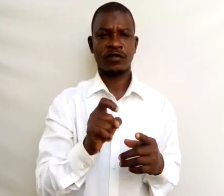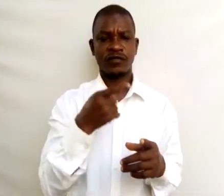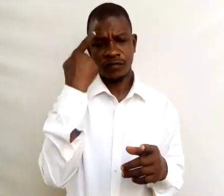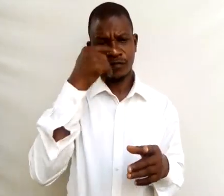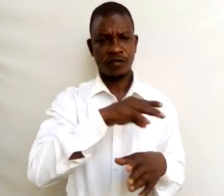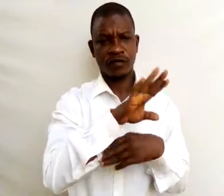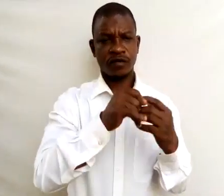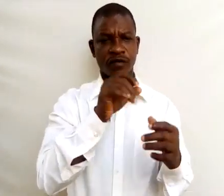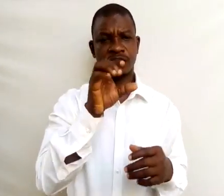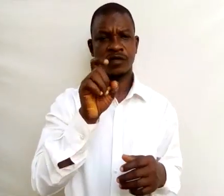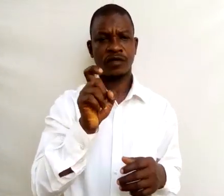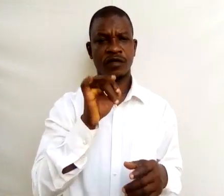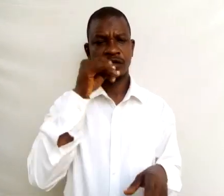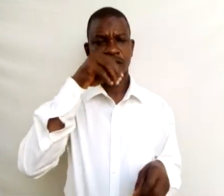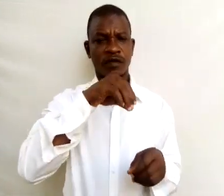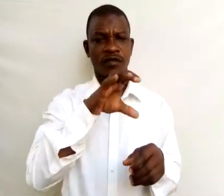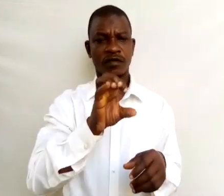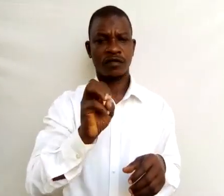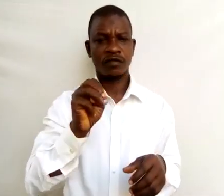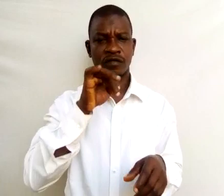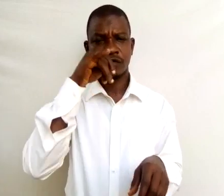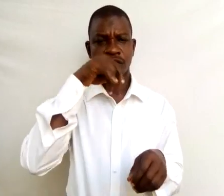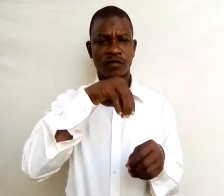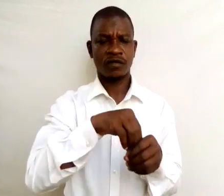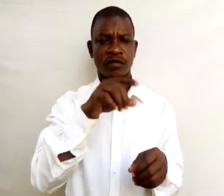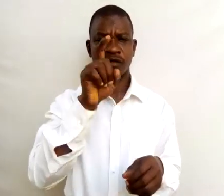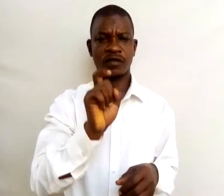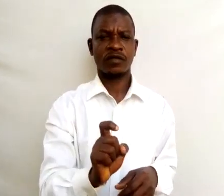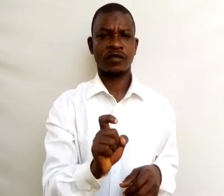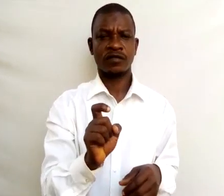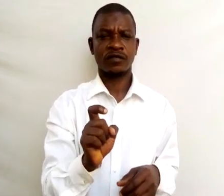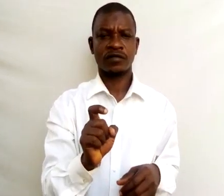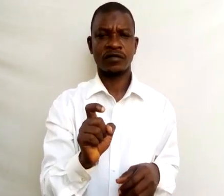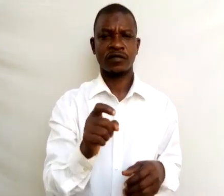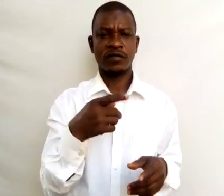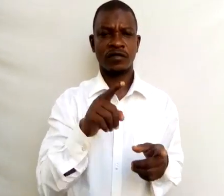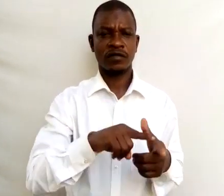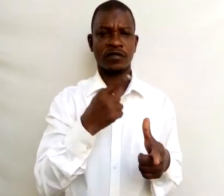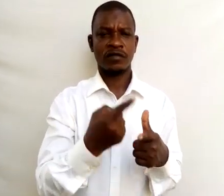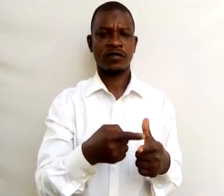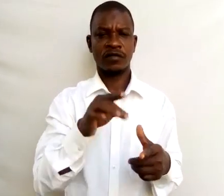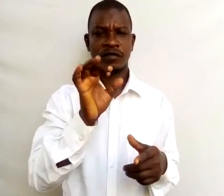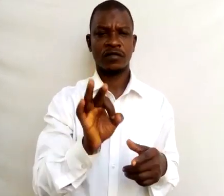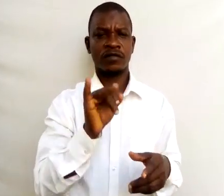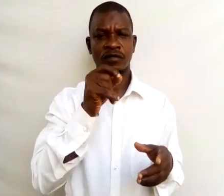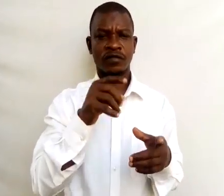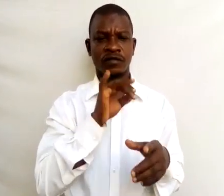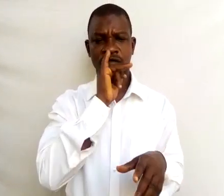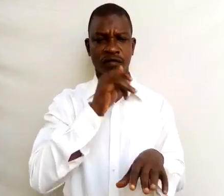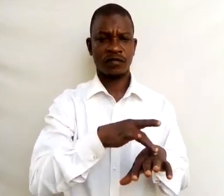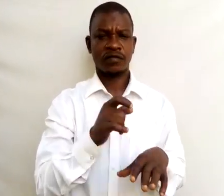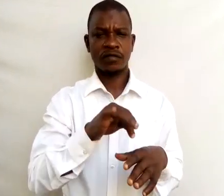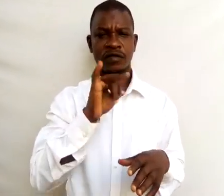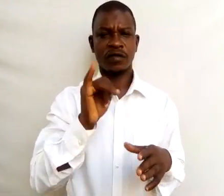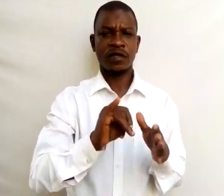X containing X. Then F is called an identity mapping.